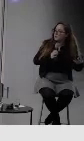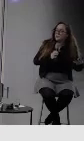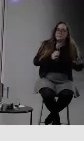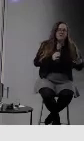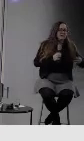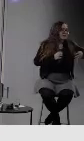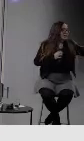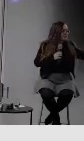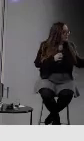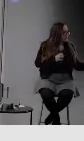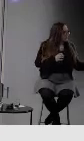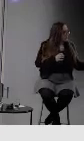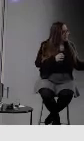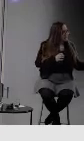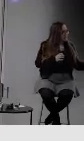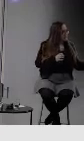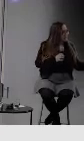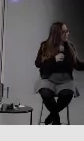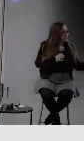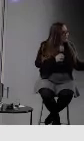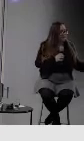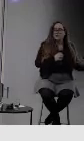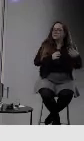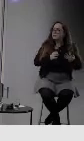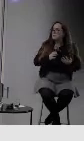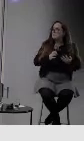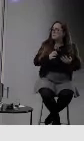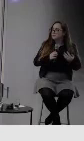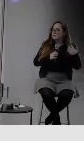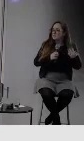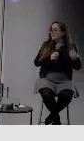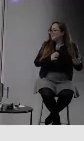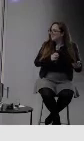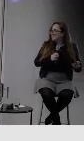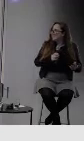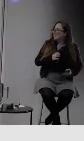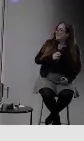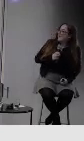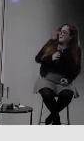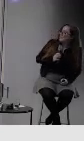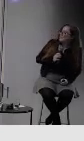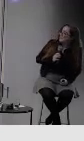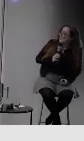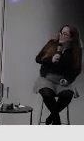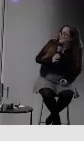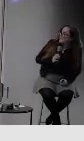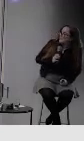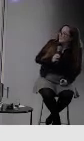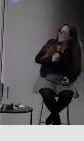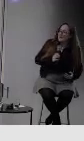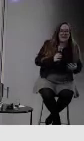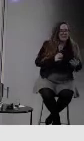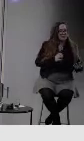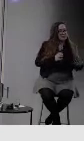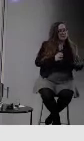I'll talk a little bit about child neurodevelopment in the Australian landscape, which Shrujna has spoken about very eloquently. And then I'll